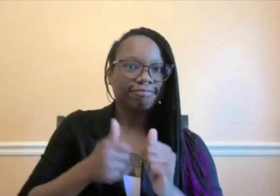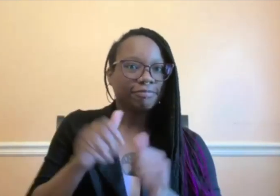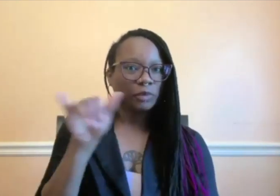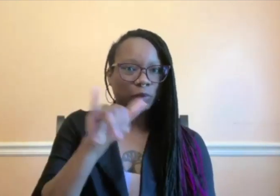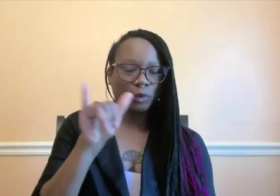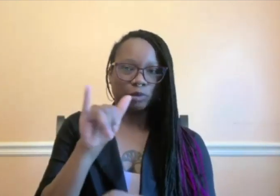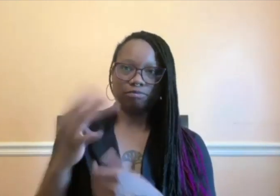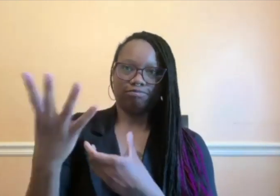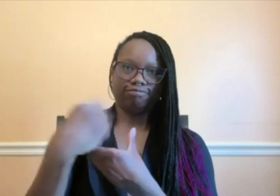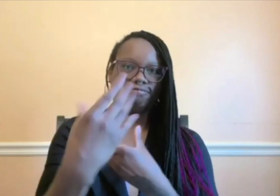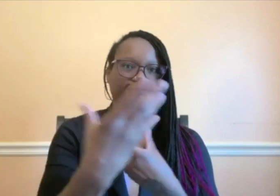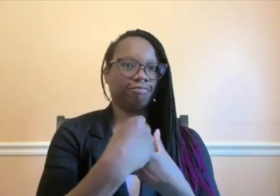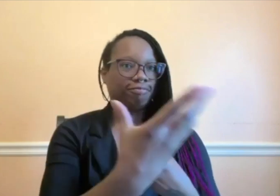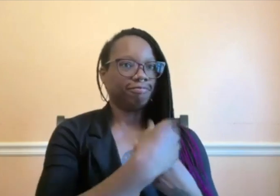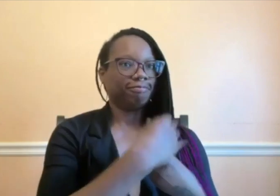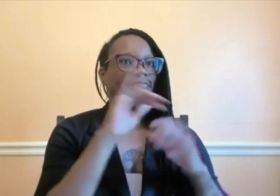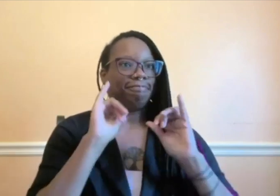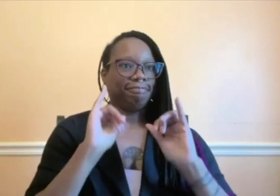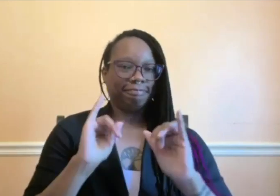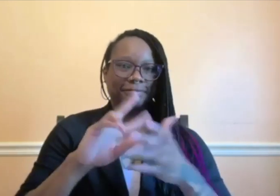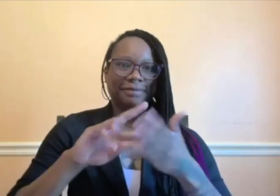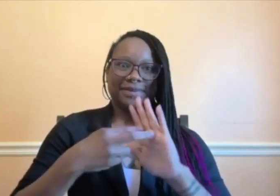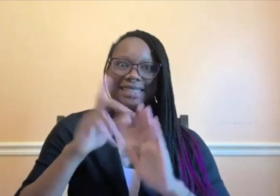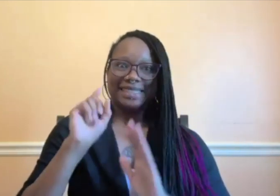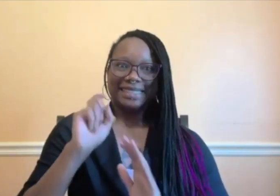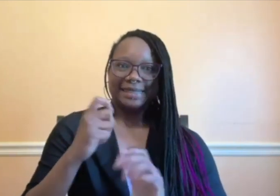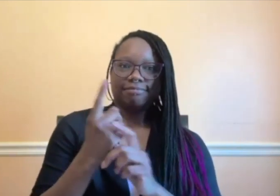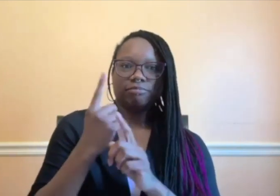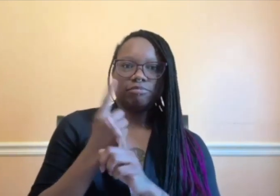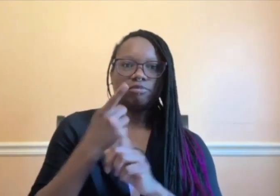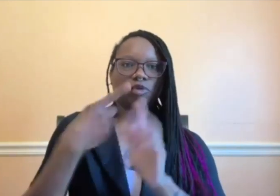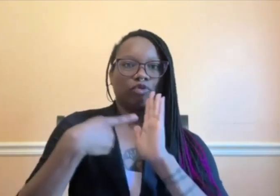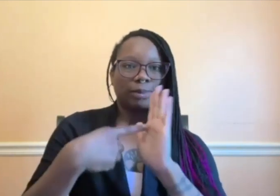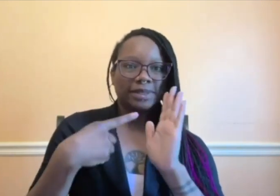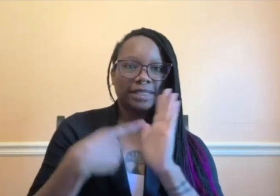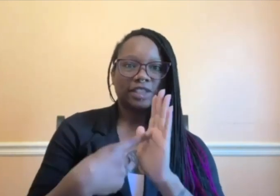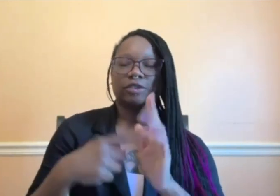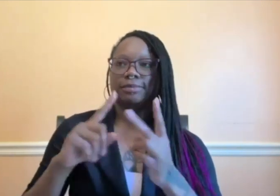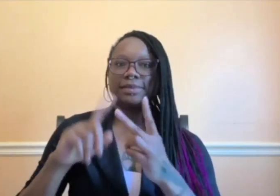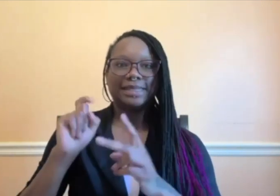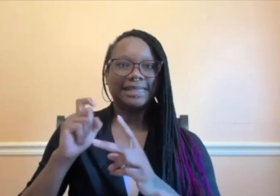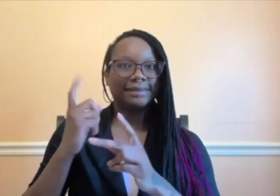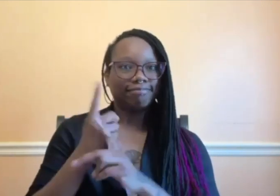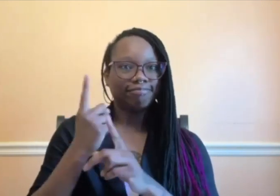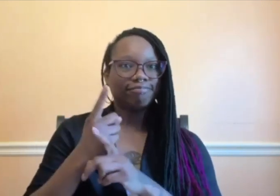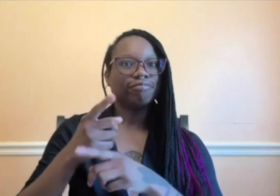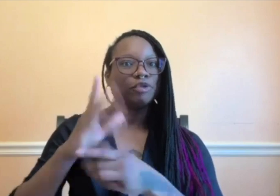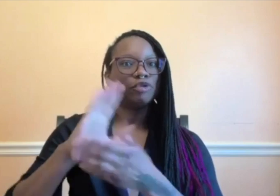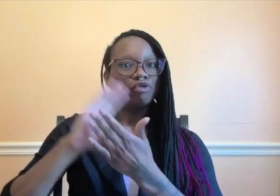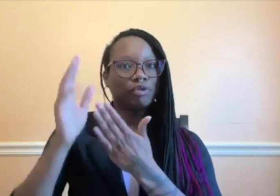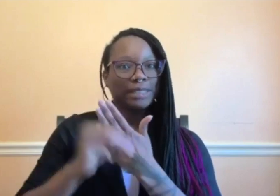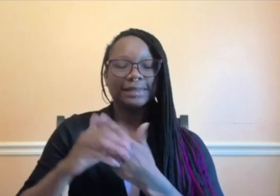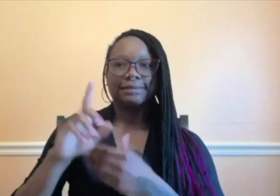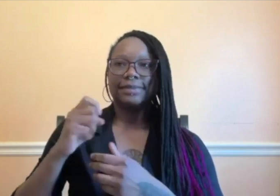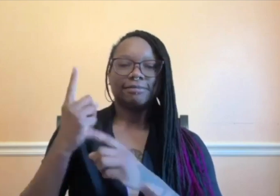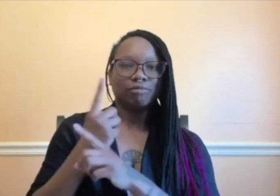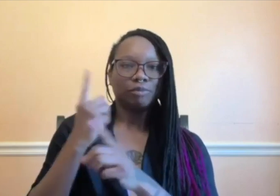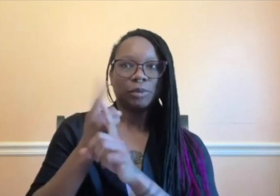we mean deaf disabled, having all members of the Black deaf community be represented and included in